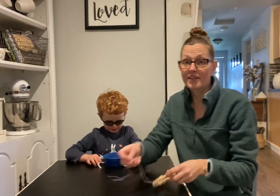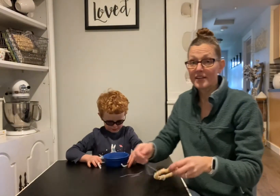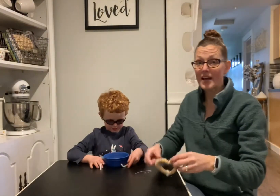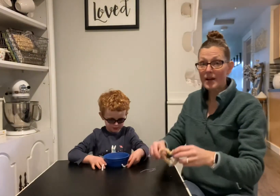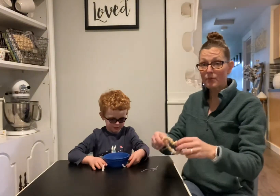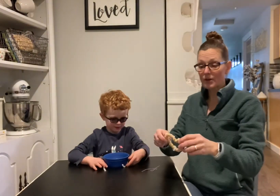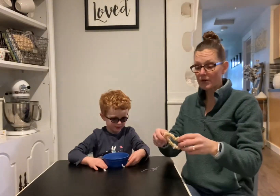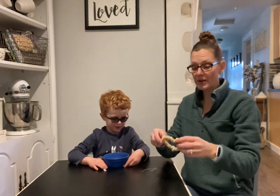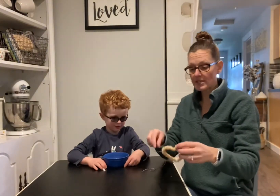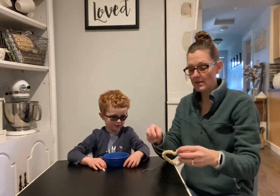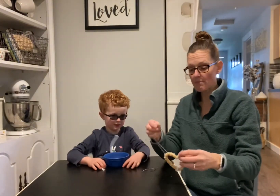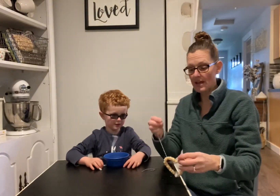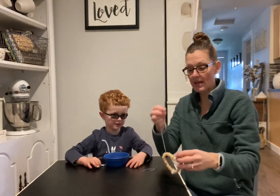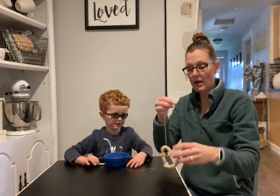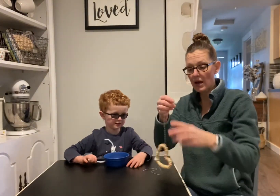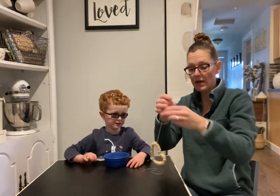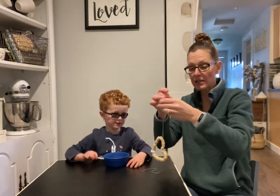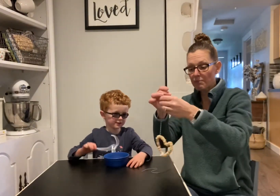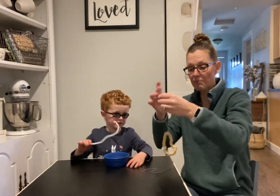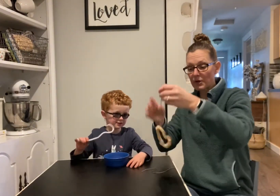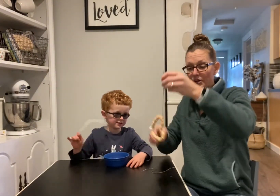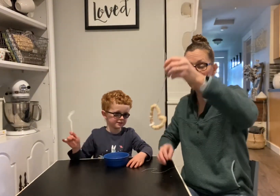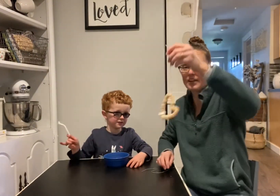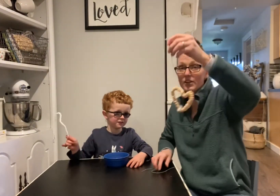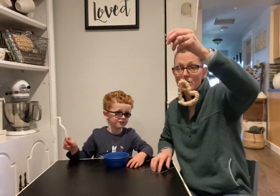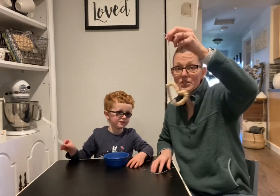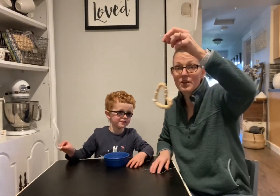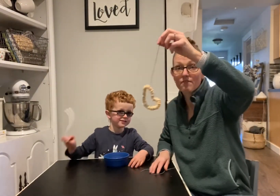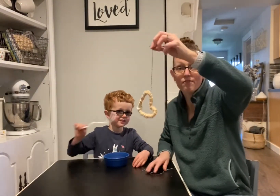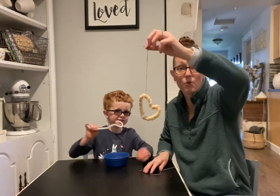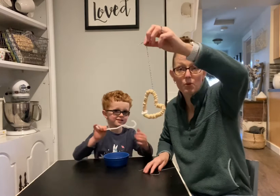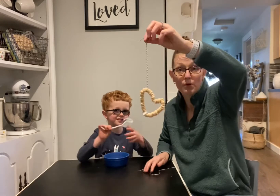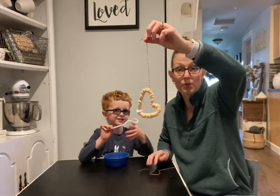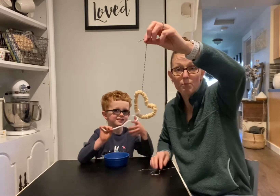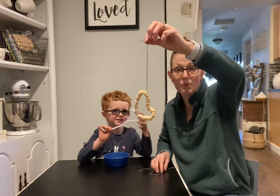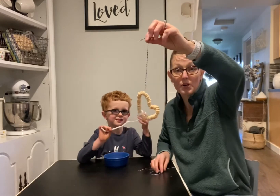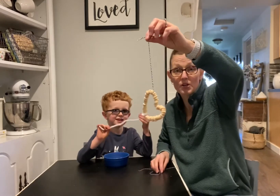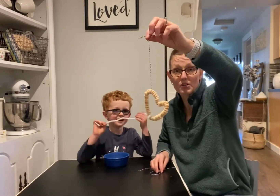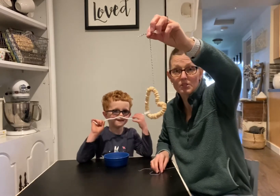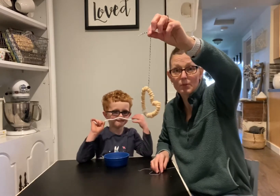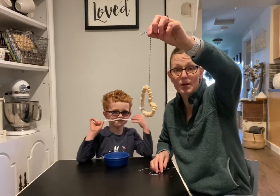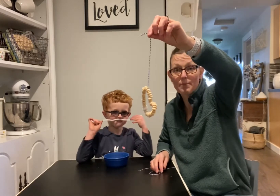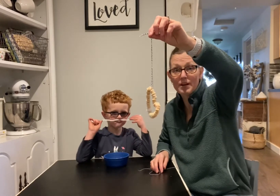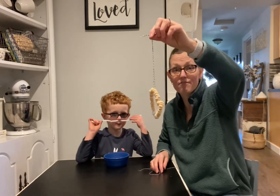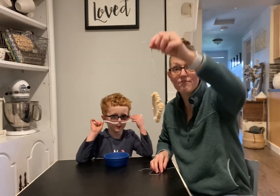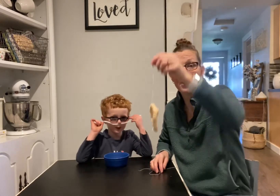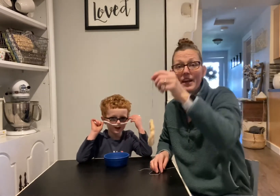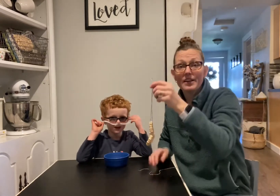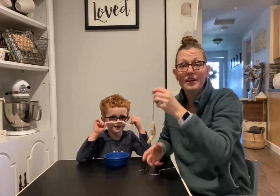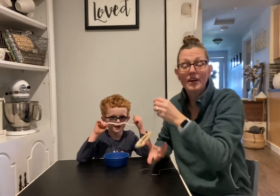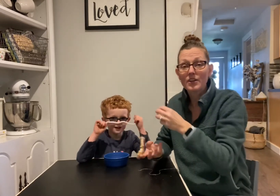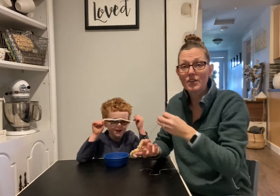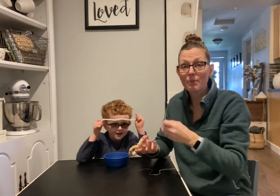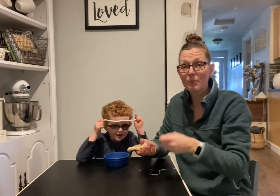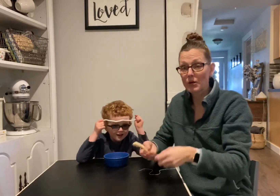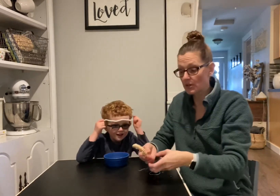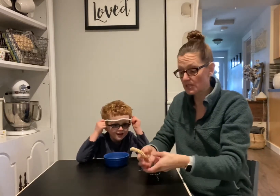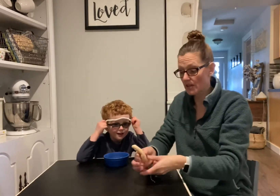Today we're going to make bird feeders for the birds. We're going to be a friend to the birds.